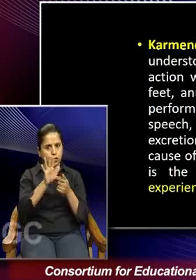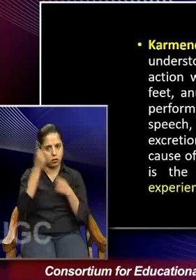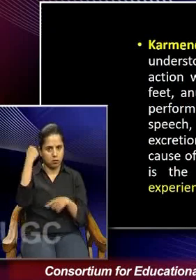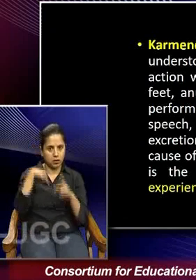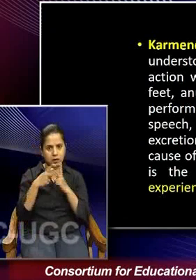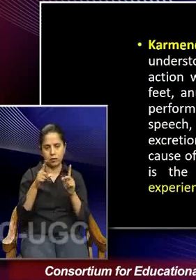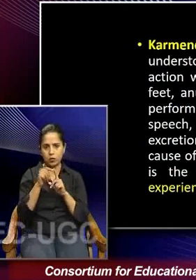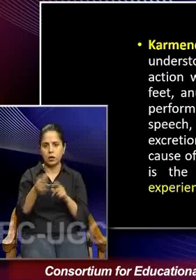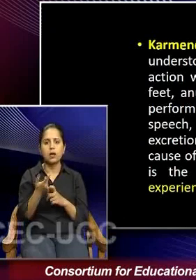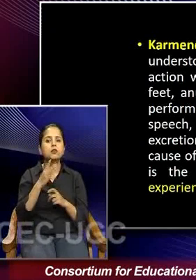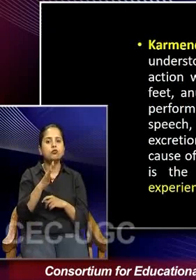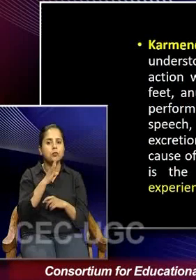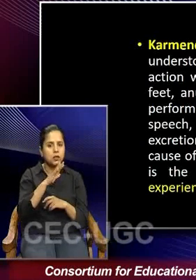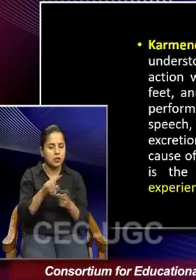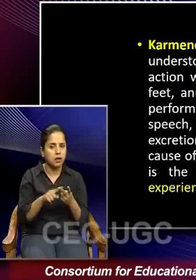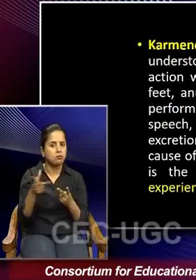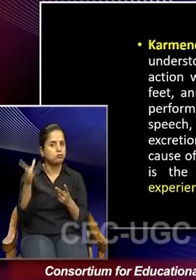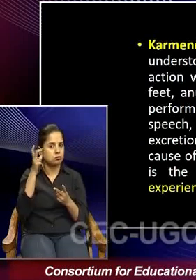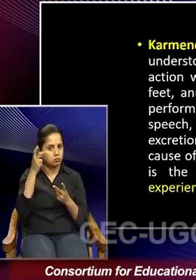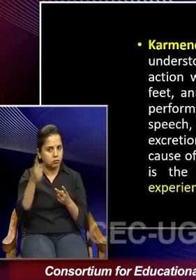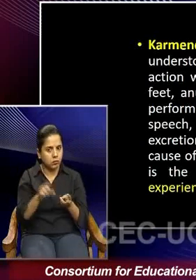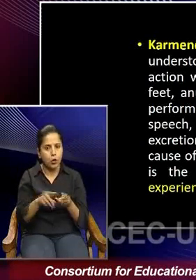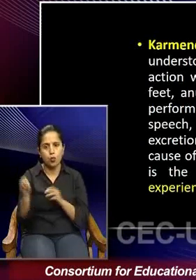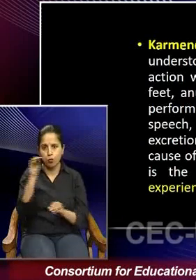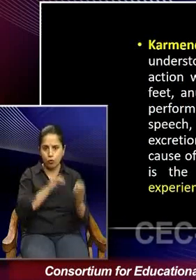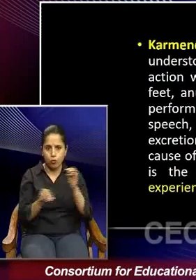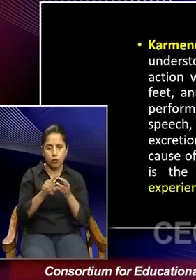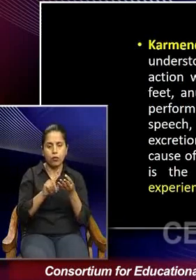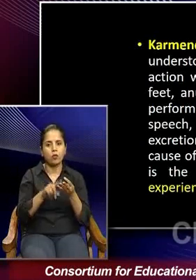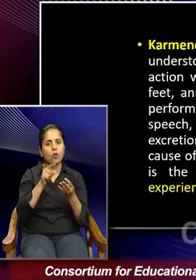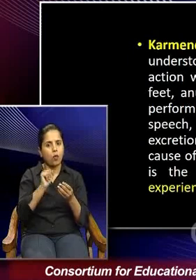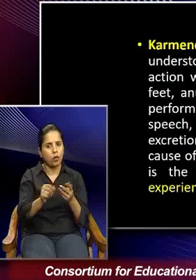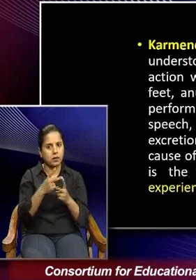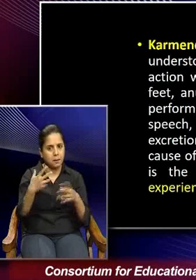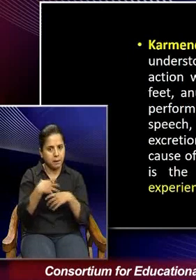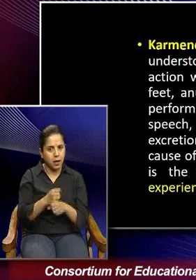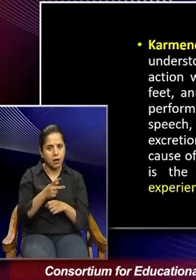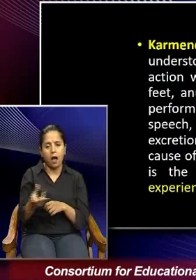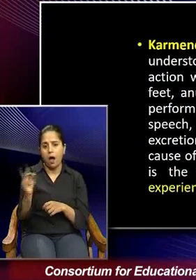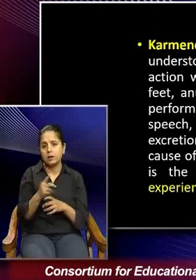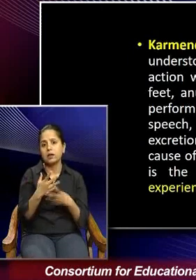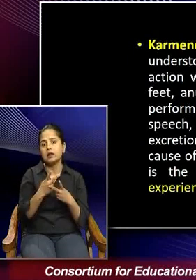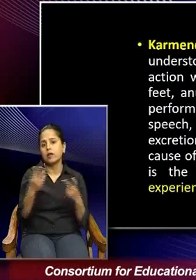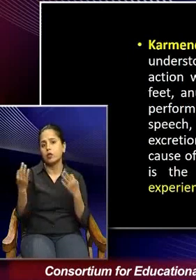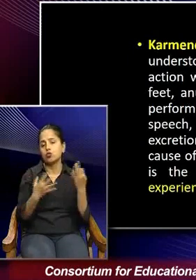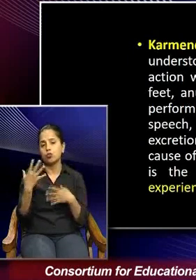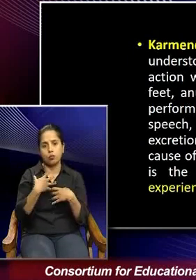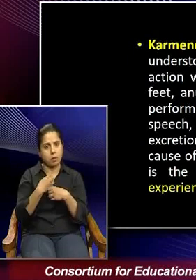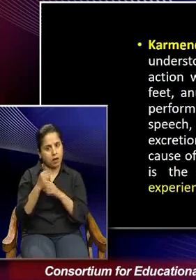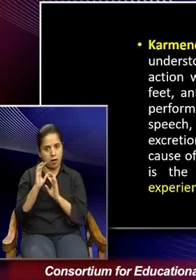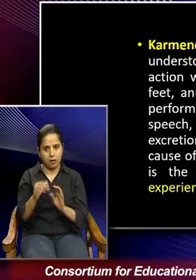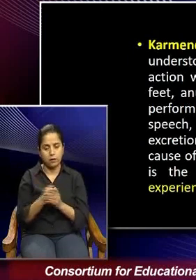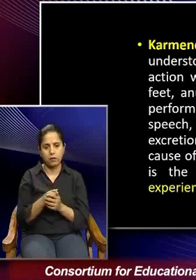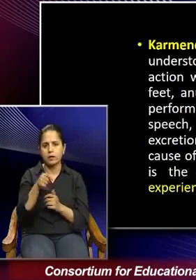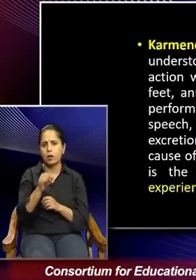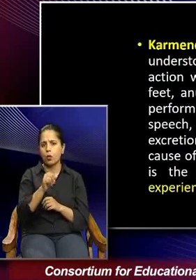as speech, hearing, movement, excretion and reproduction. The